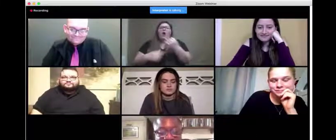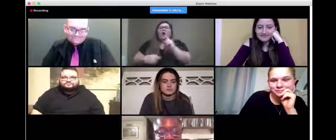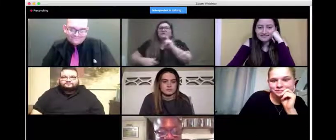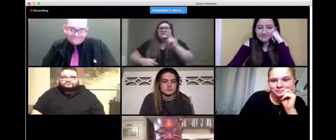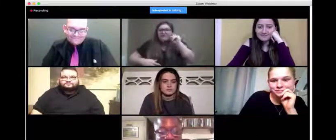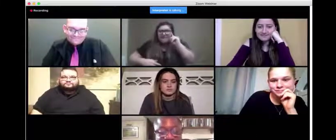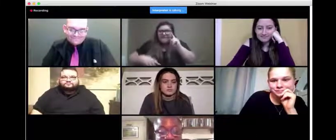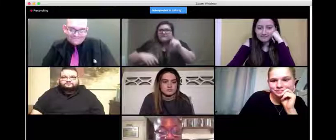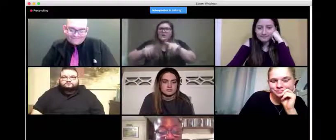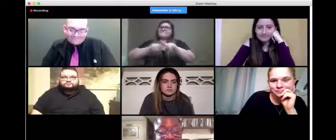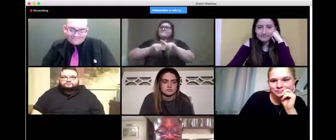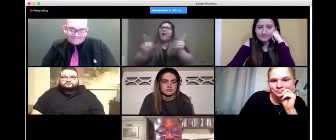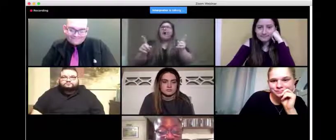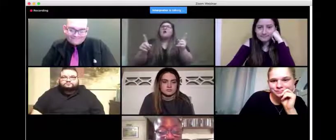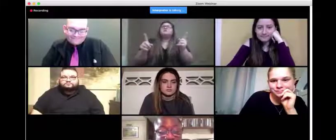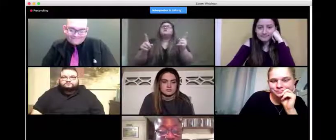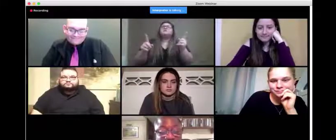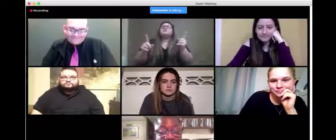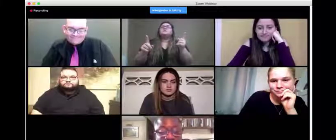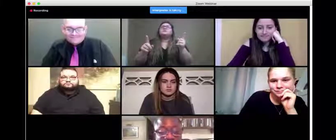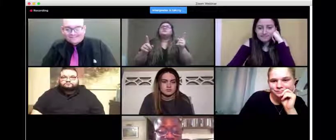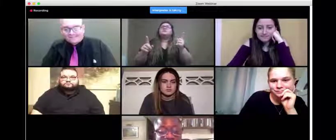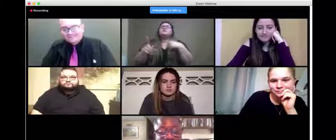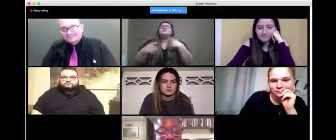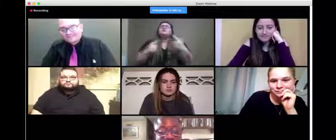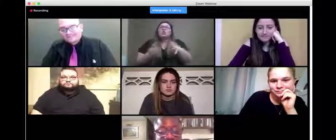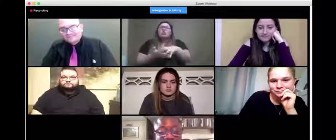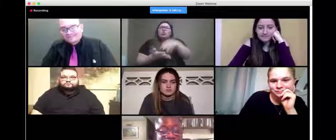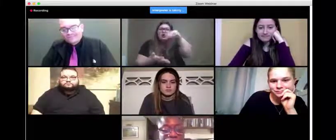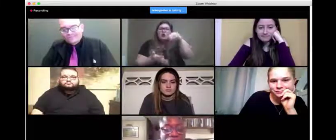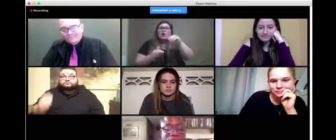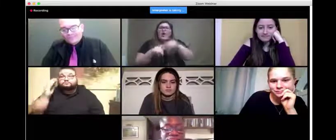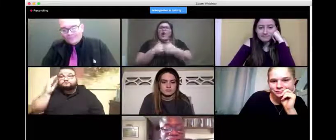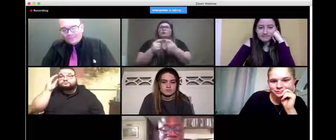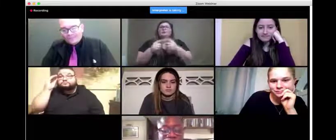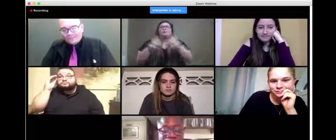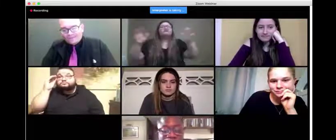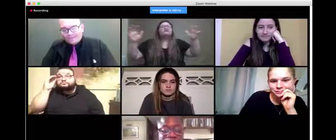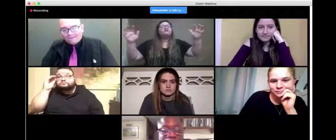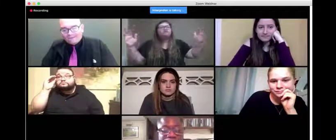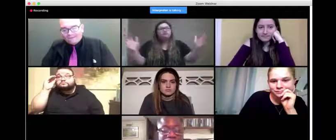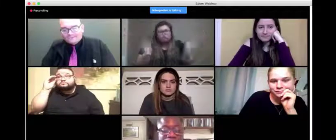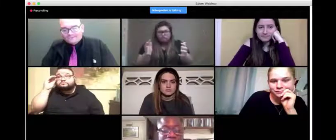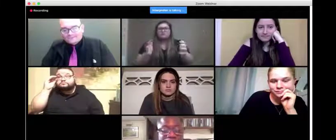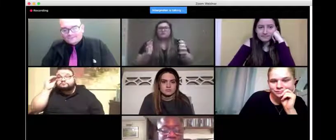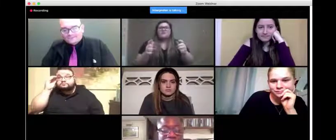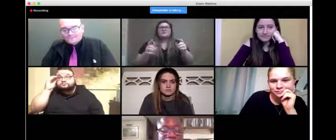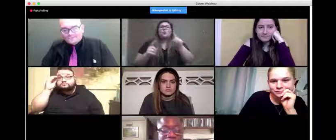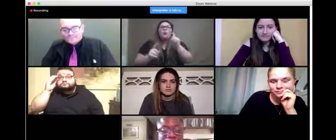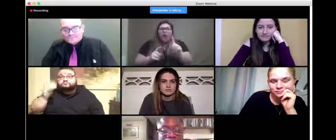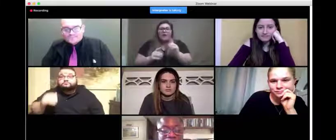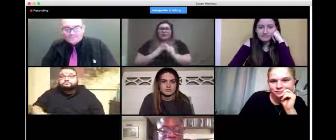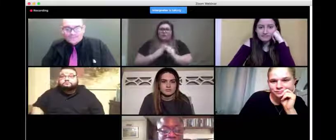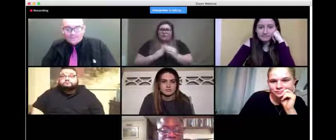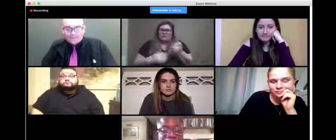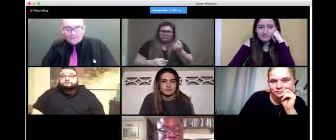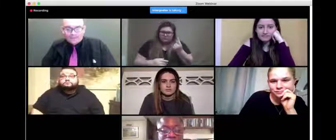people should try to learn how to get together and be in one community. That's true whether you're deaf and you